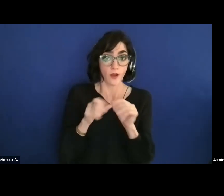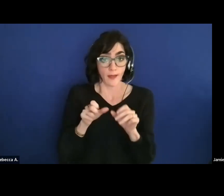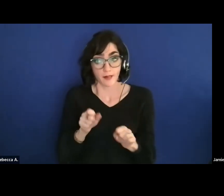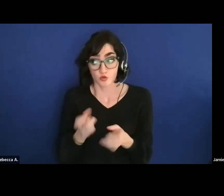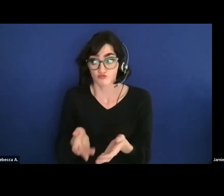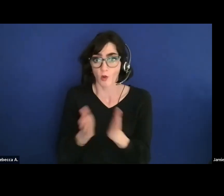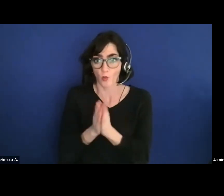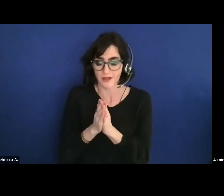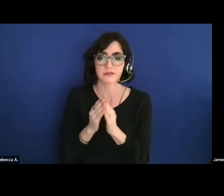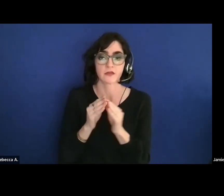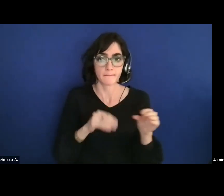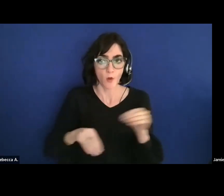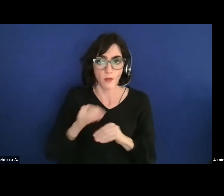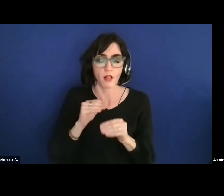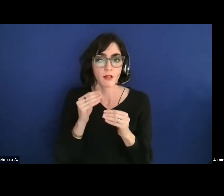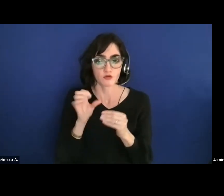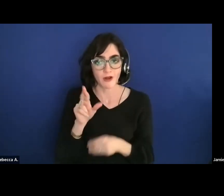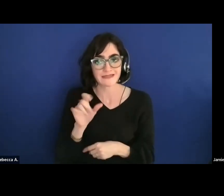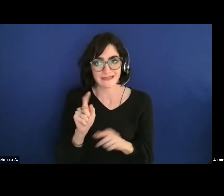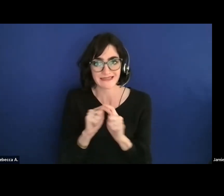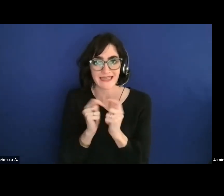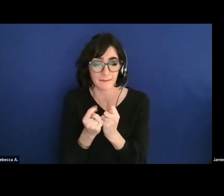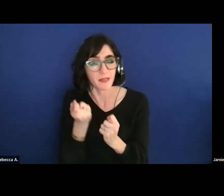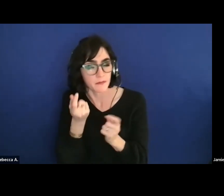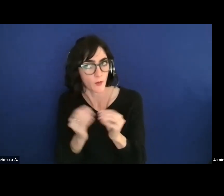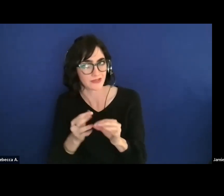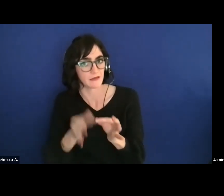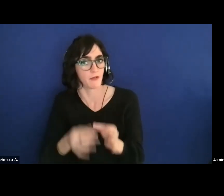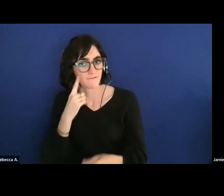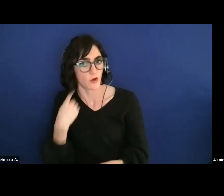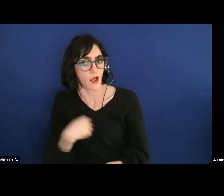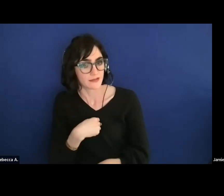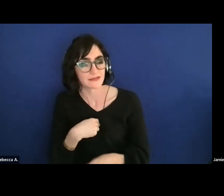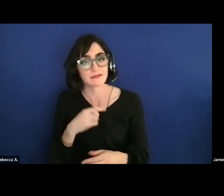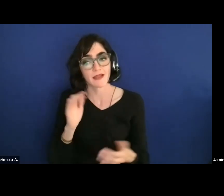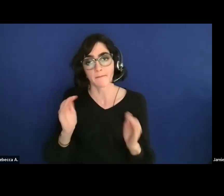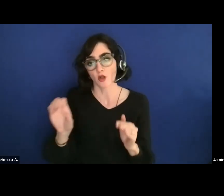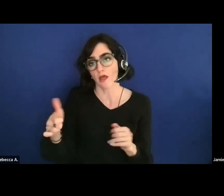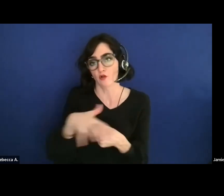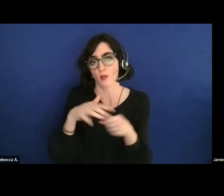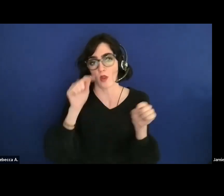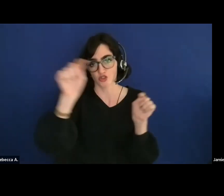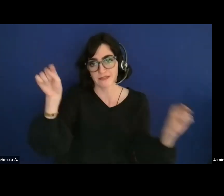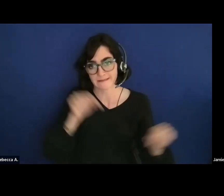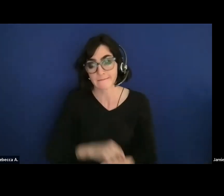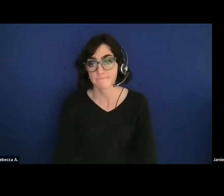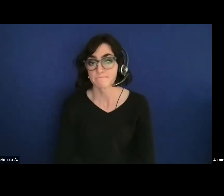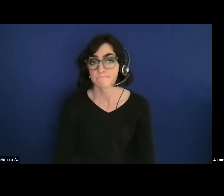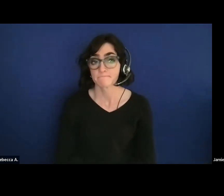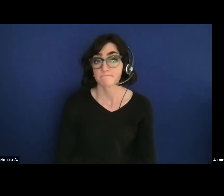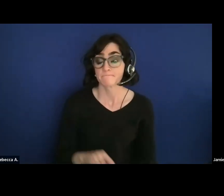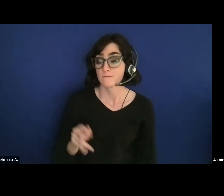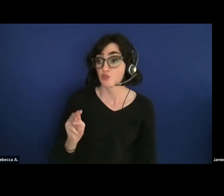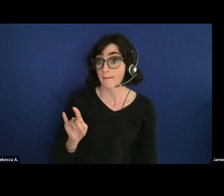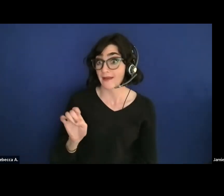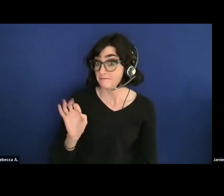mobile crisis teams and DCRs and so forth. So it's a little simpler for us in that way compared to our colleagues. Thanks for that clarification,